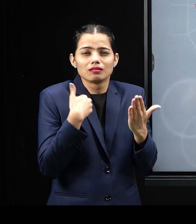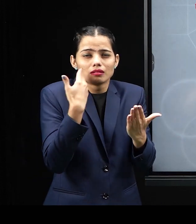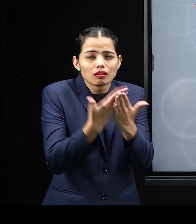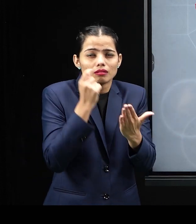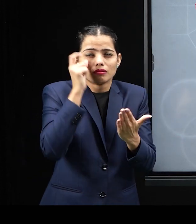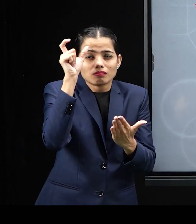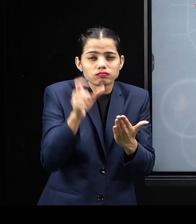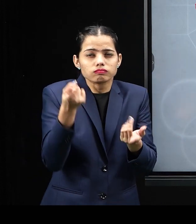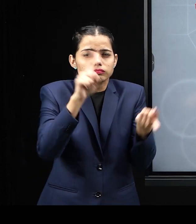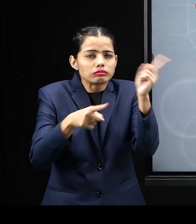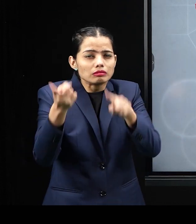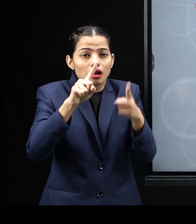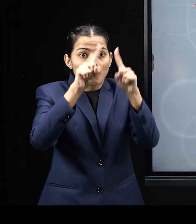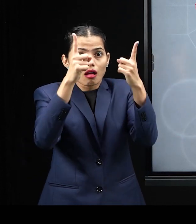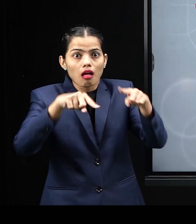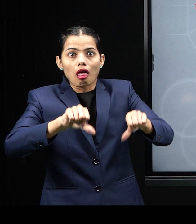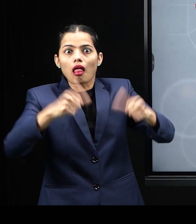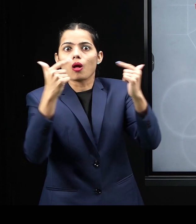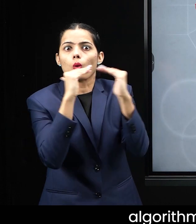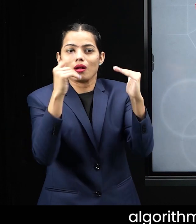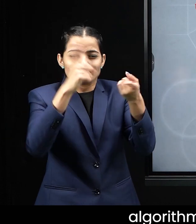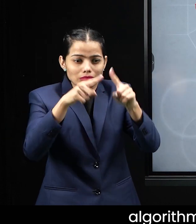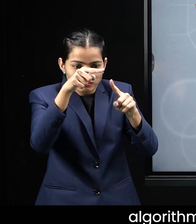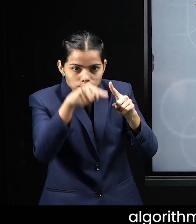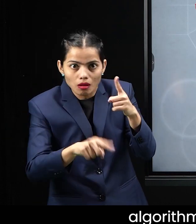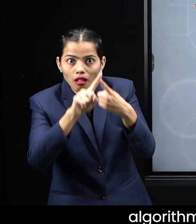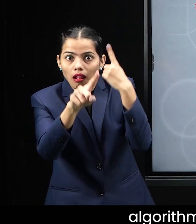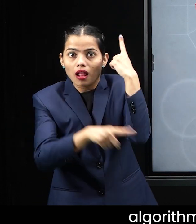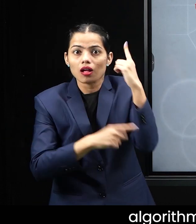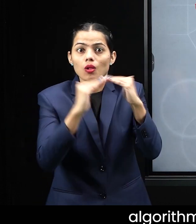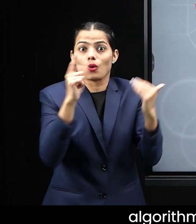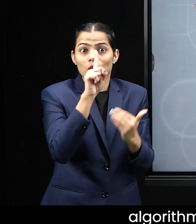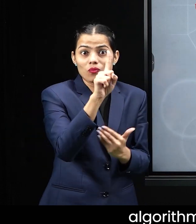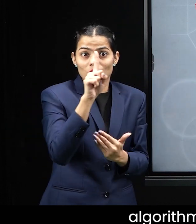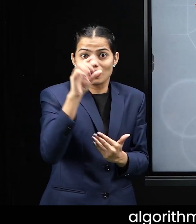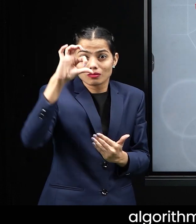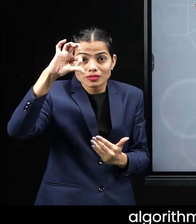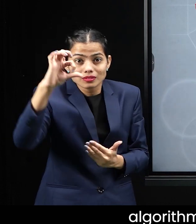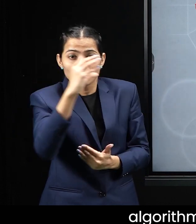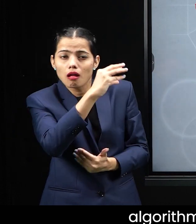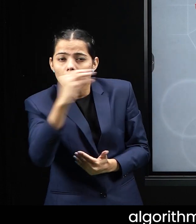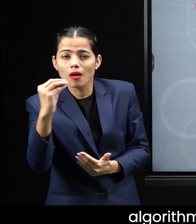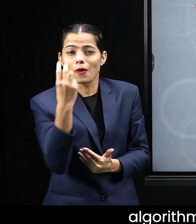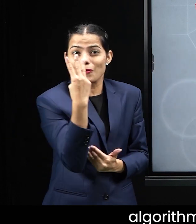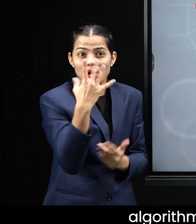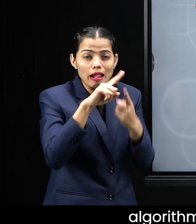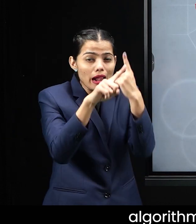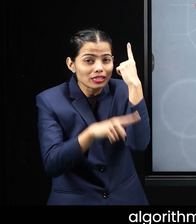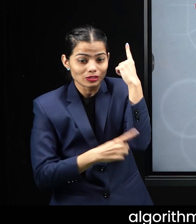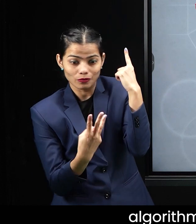Therefore, applying Euclid's division algorithm to the divisor 119 and remainder